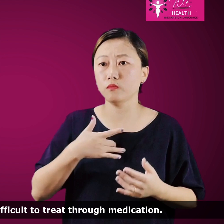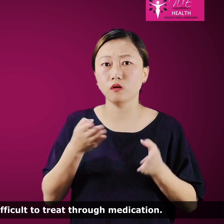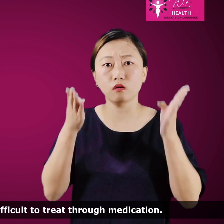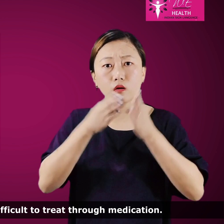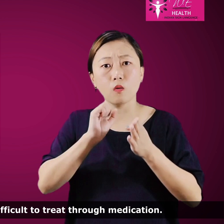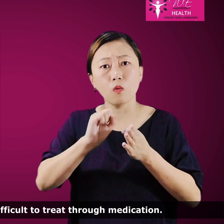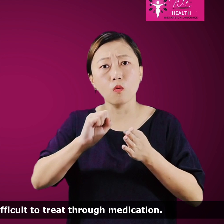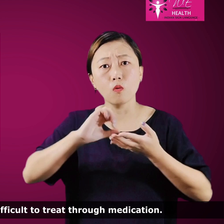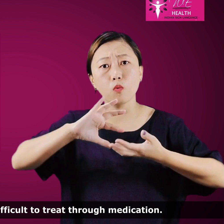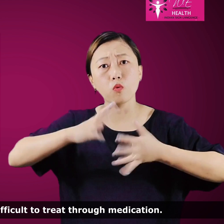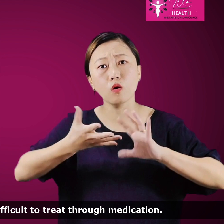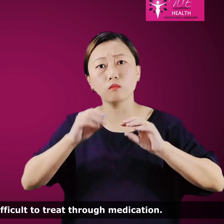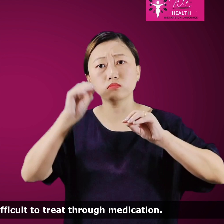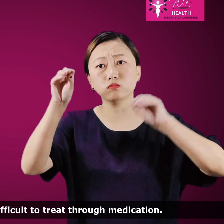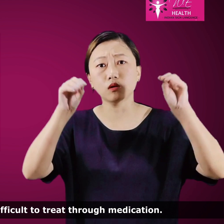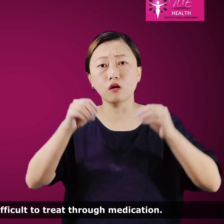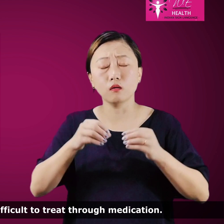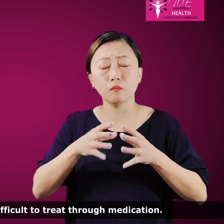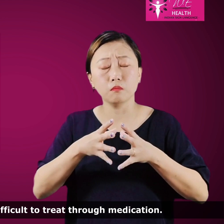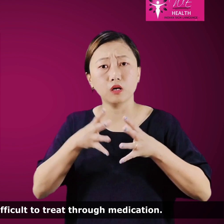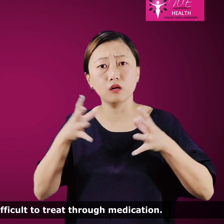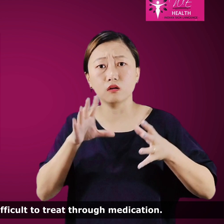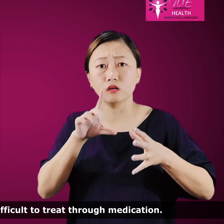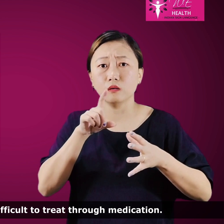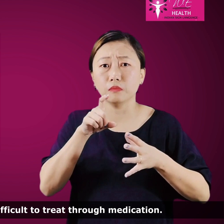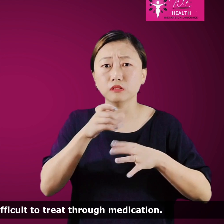It turns very painful and difficult to treat through medication.